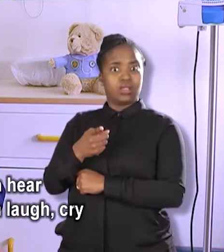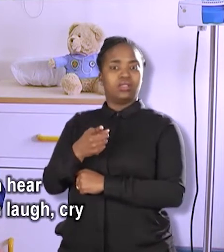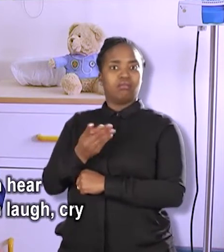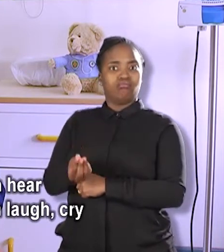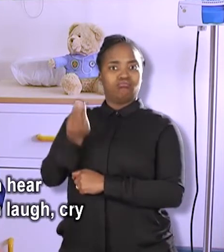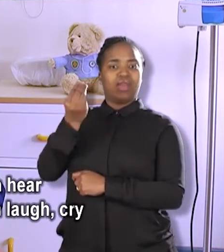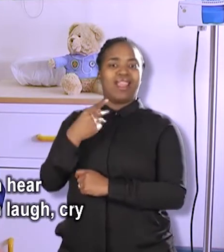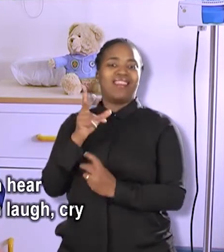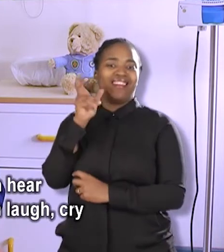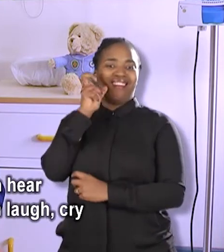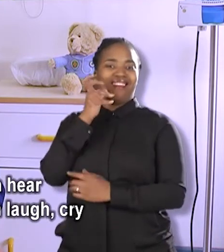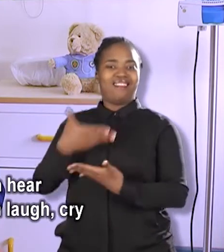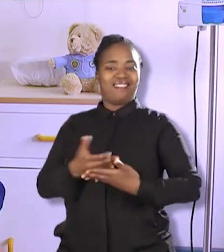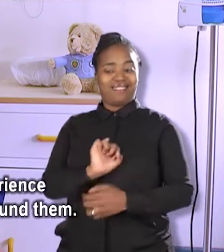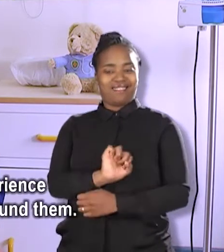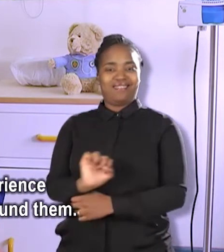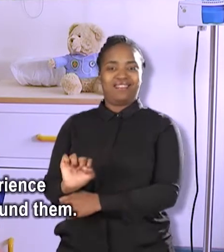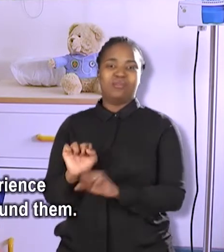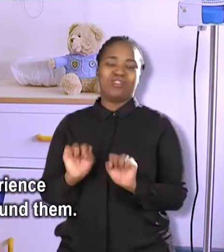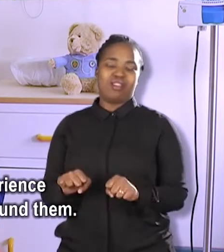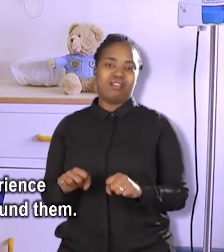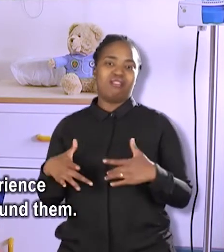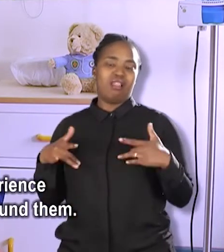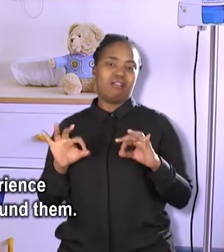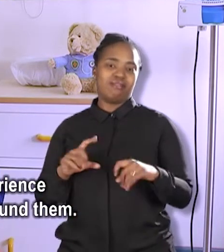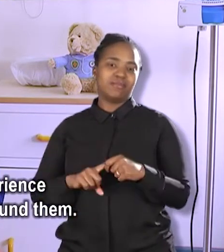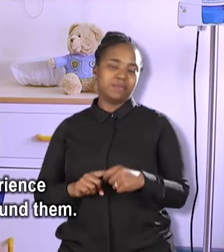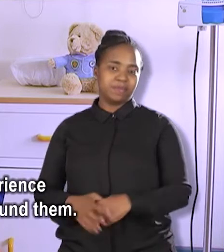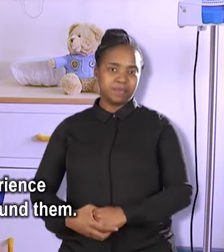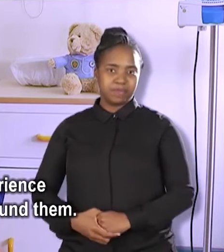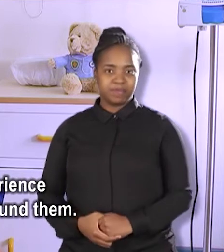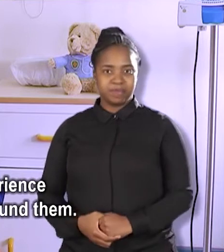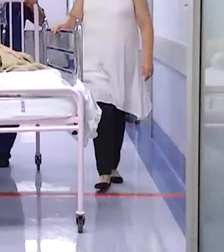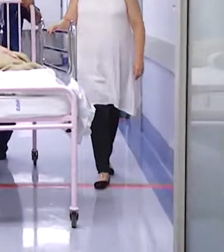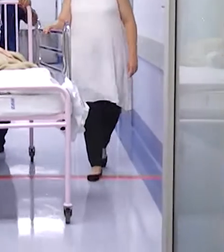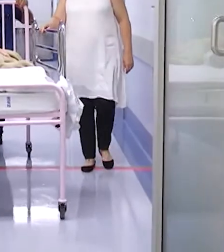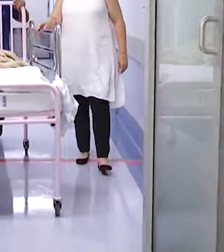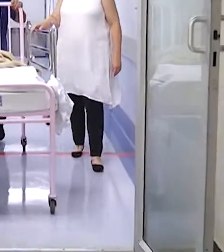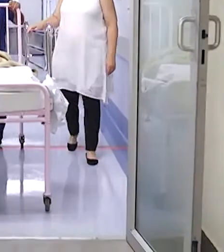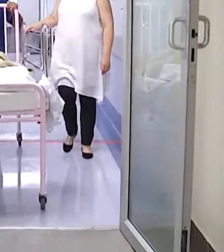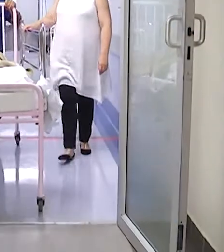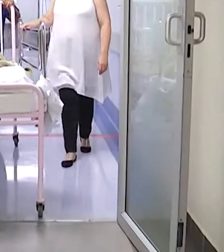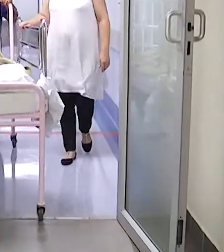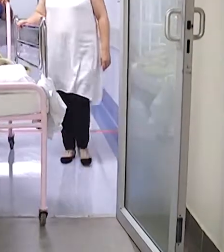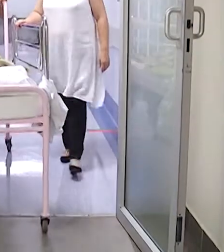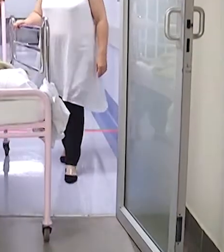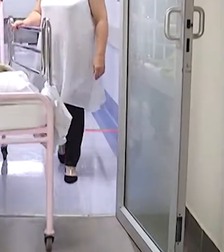their children laugh and cry and experience the world around them.